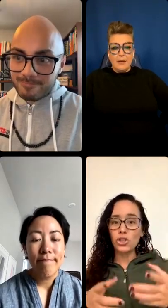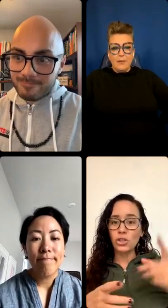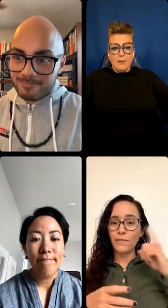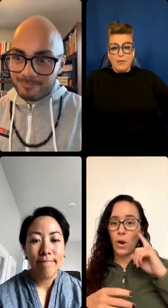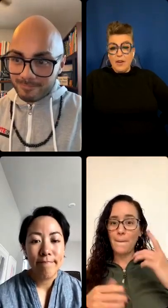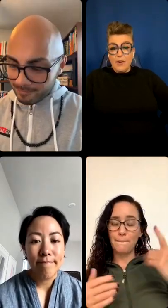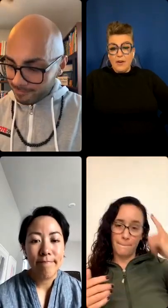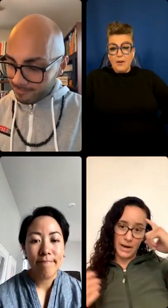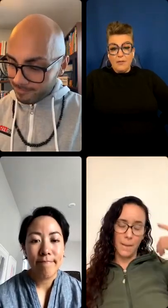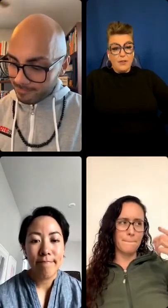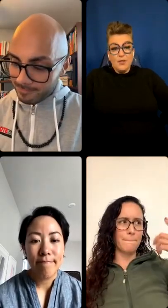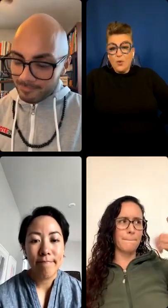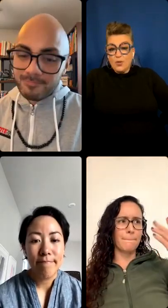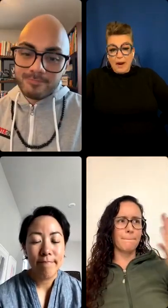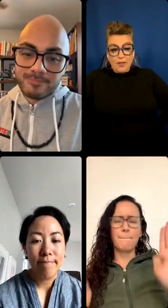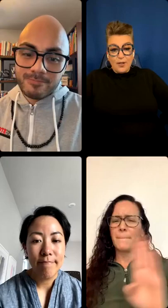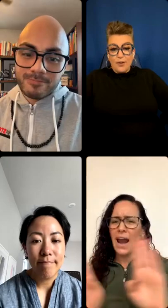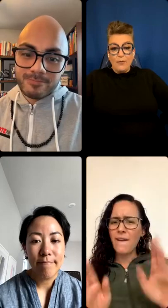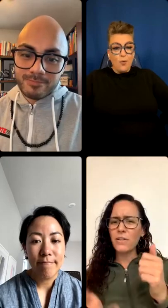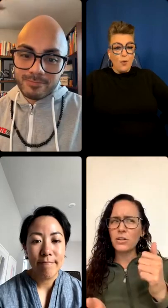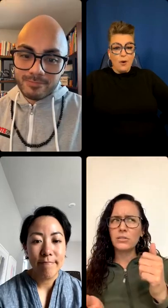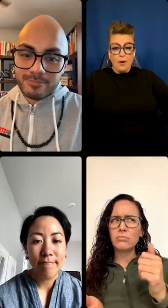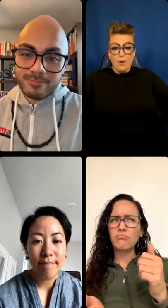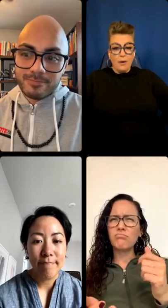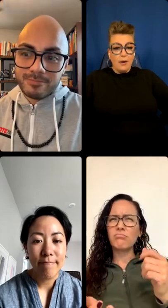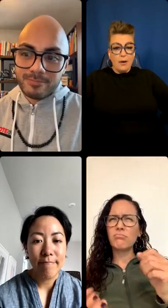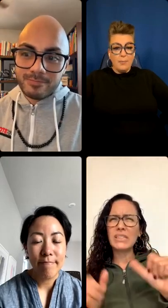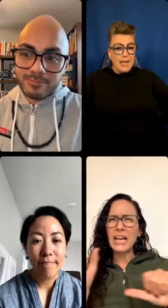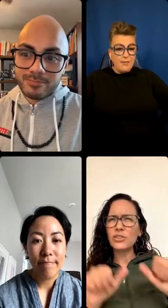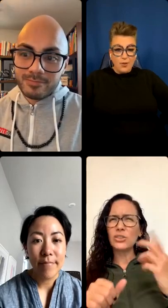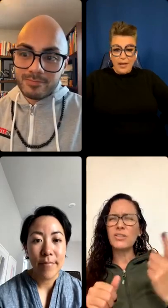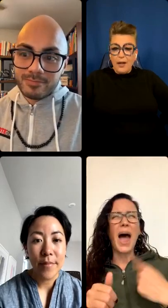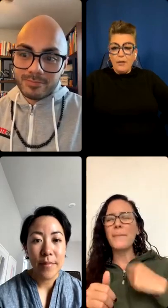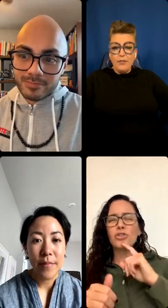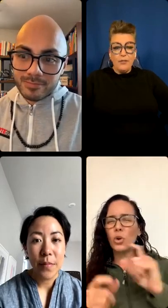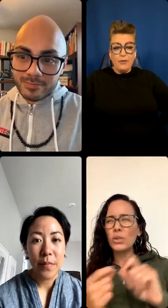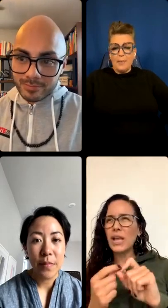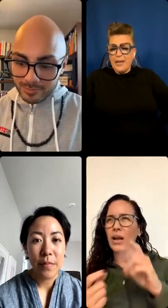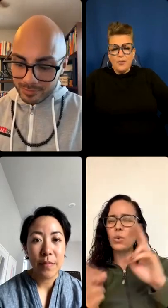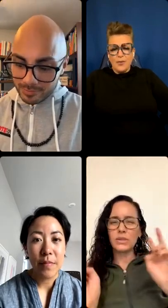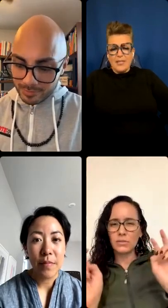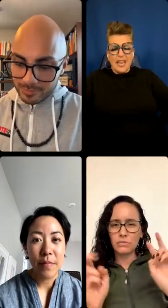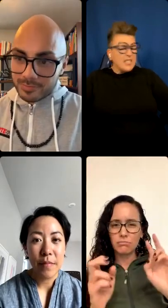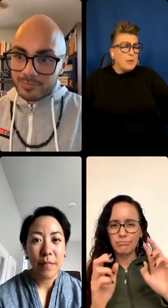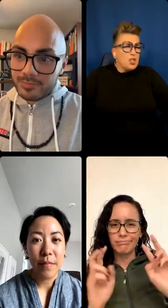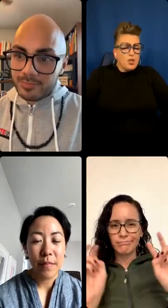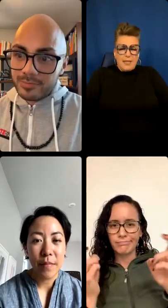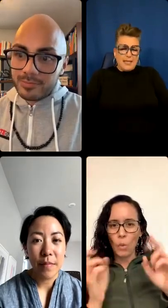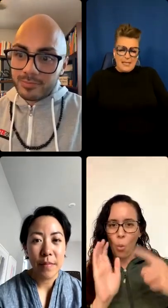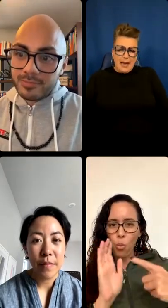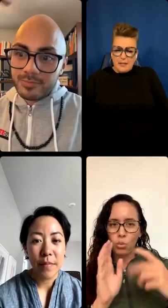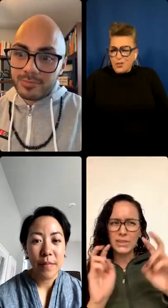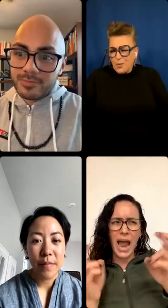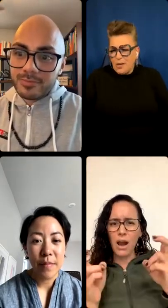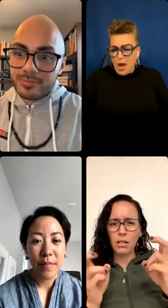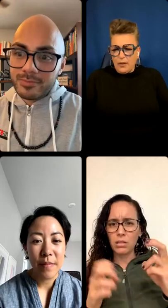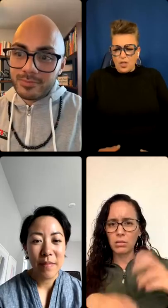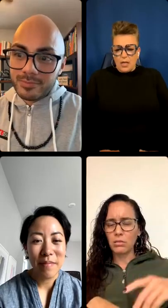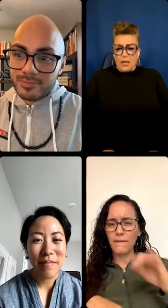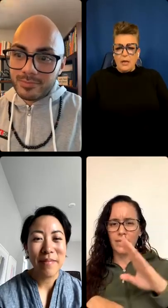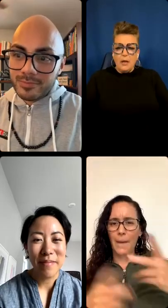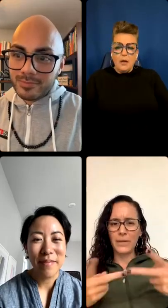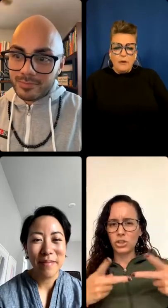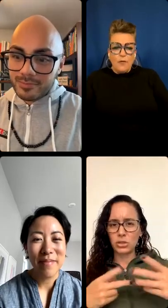And there's no director for behavioral health or behavioral science. I'm not sure the exact